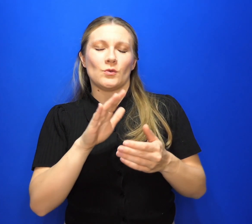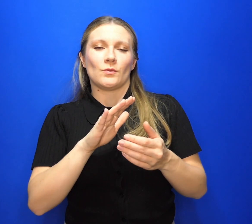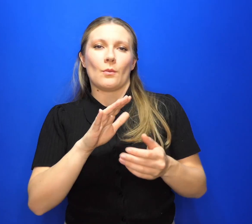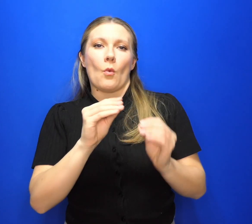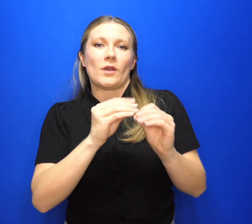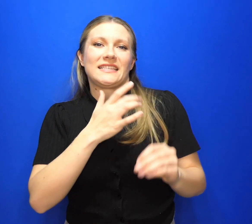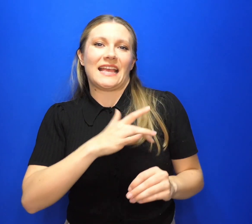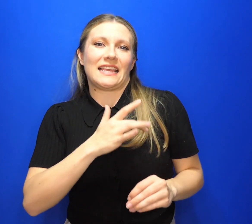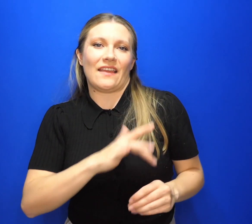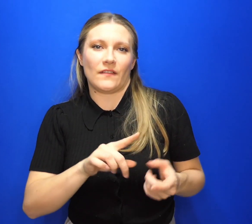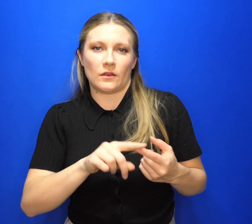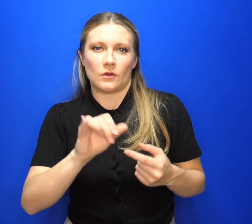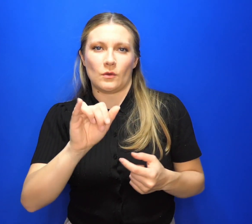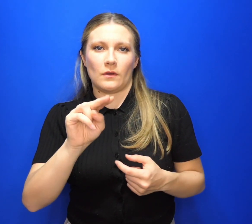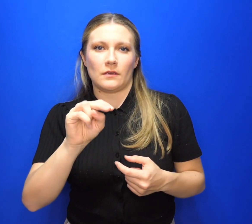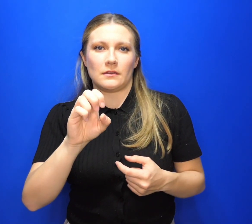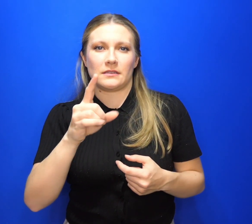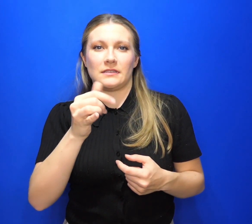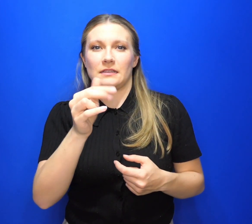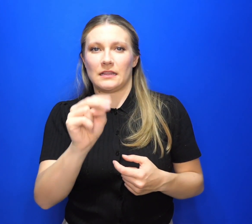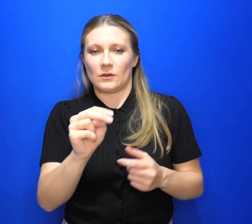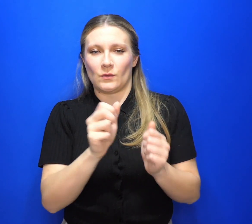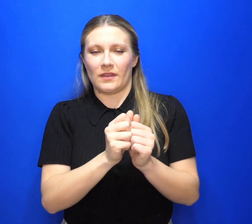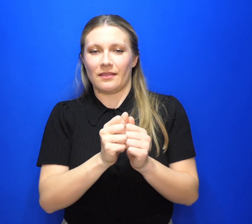sensitization standpoint, right? Building muscle,